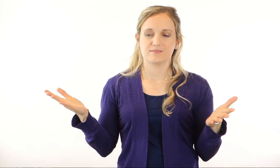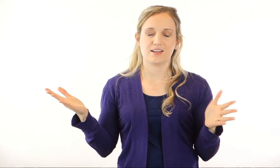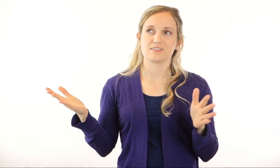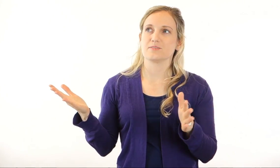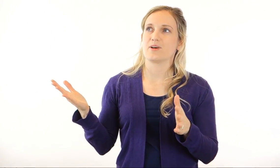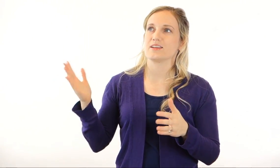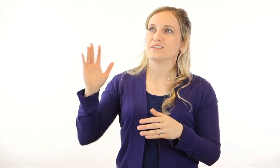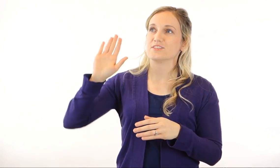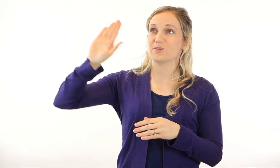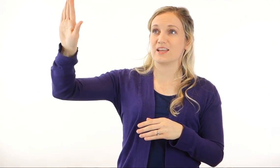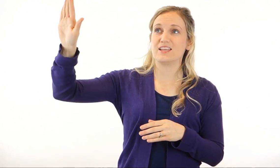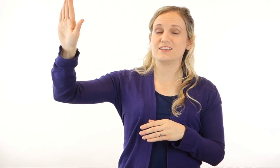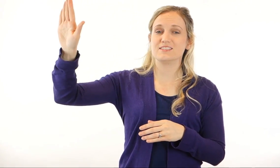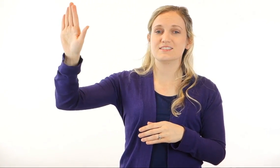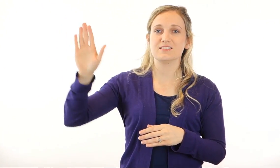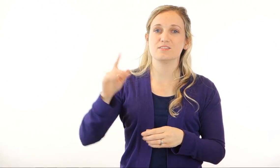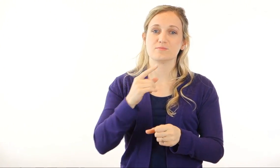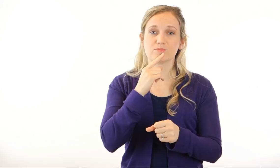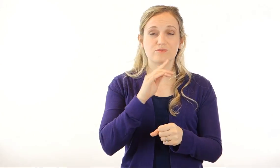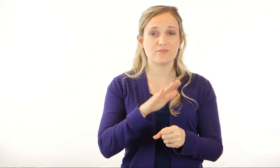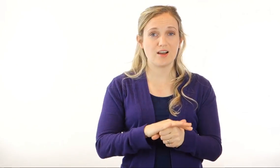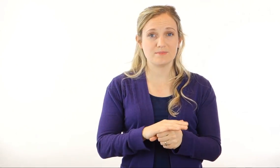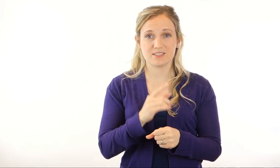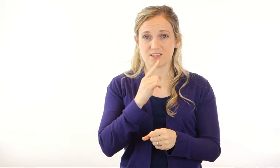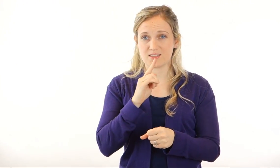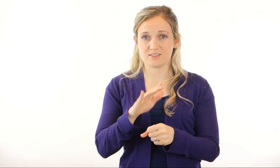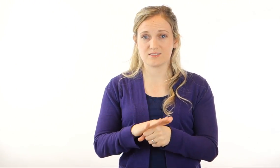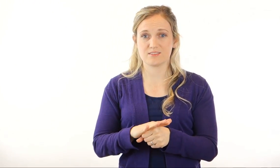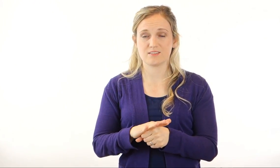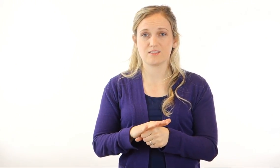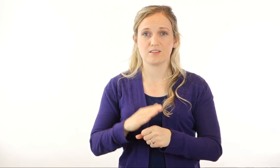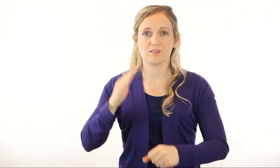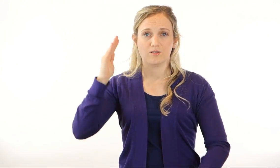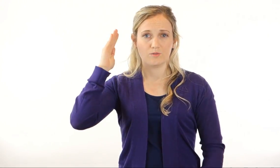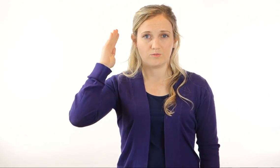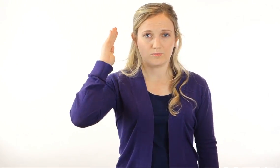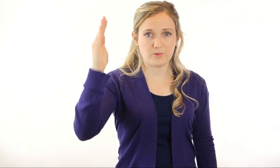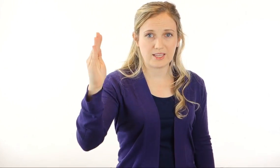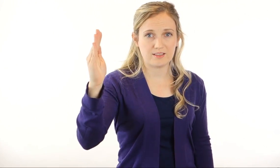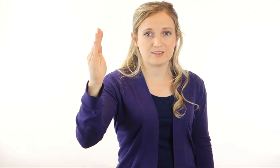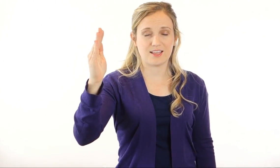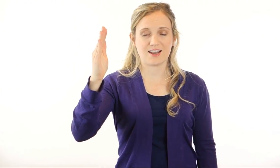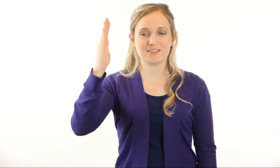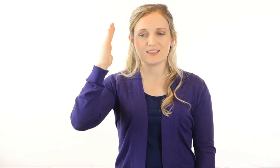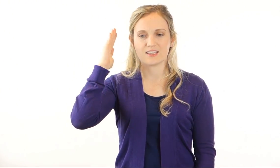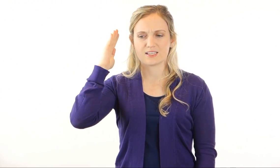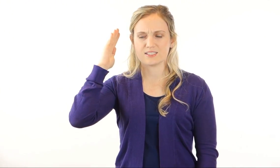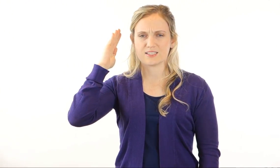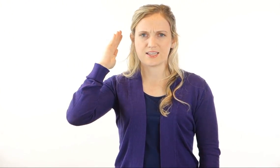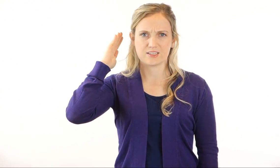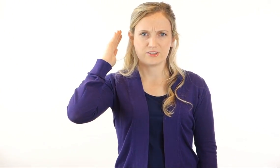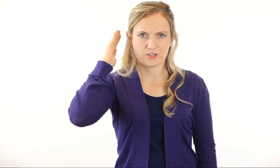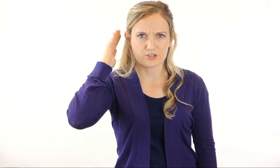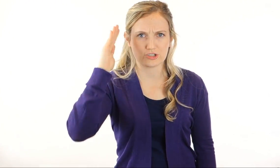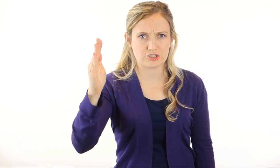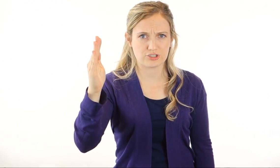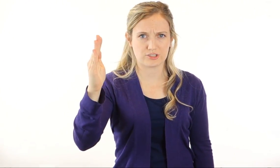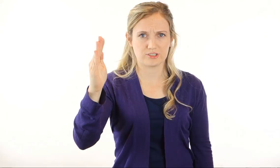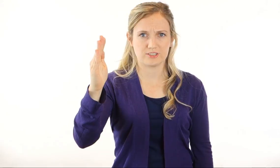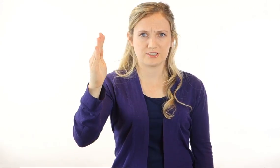And I'll tell you why. So his promises will, and I like that because it's like they are sure. They're